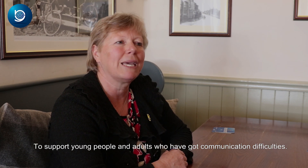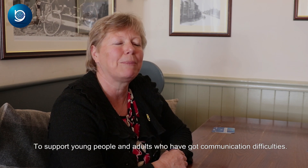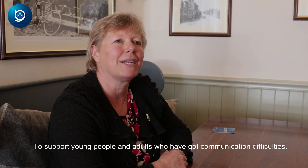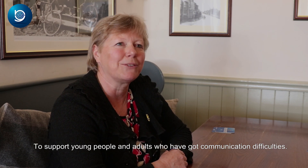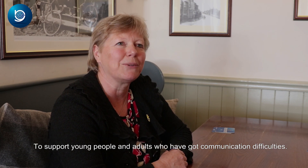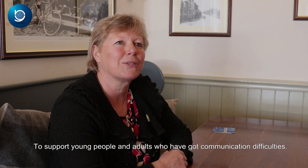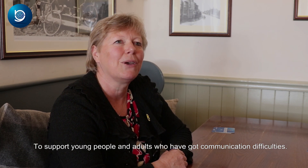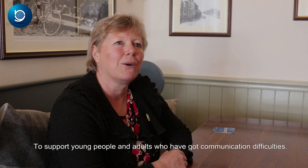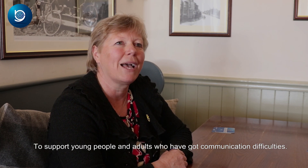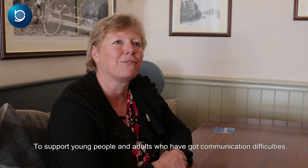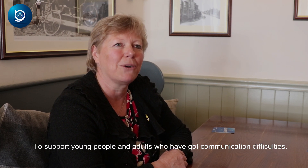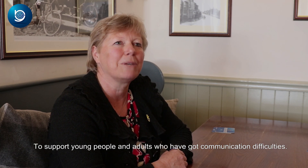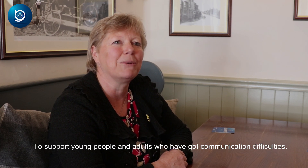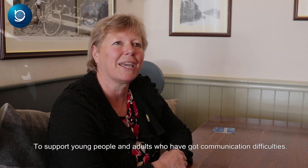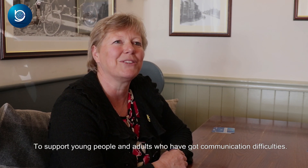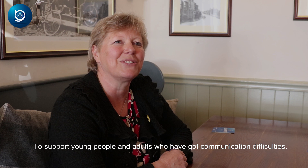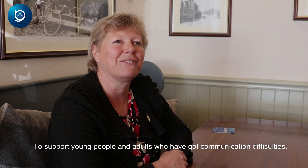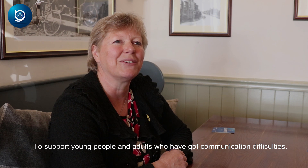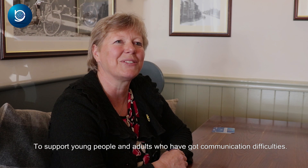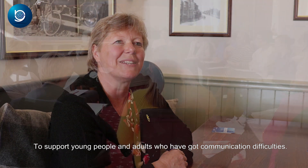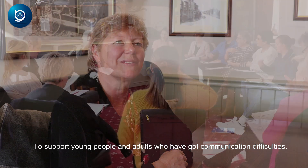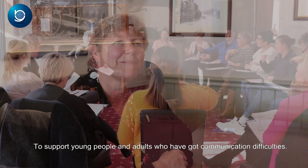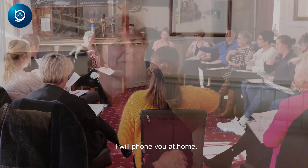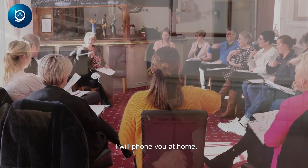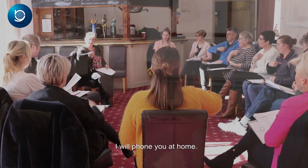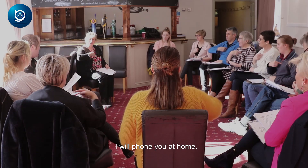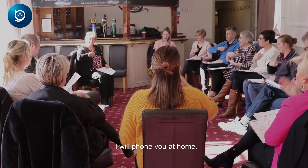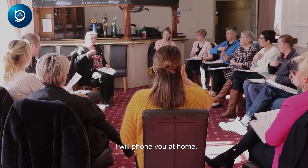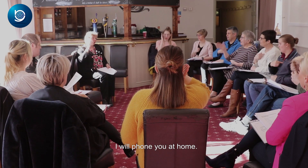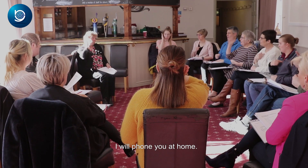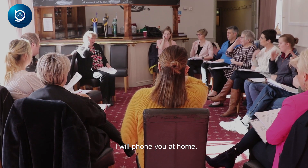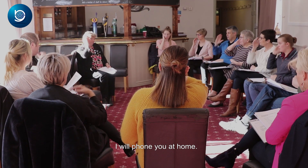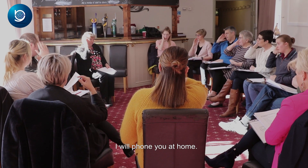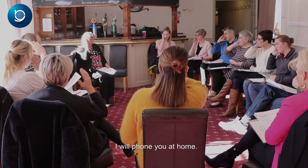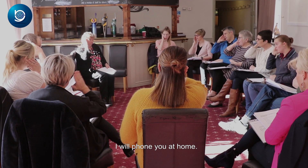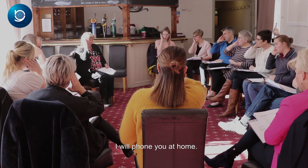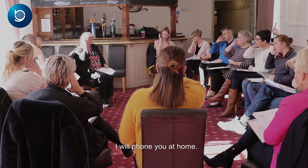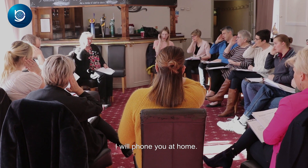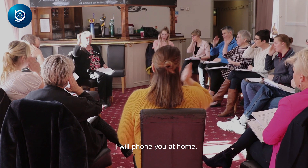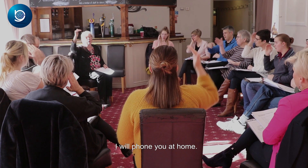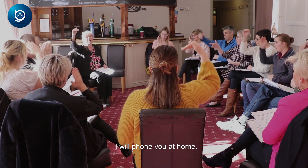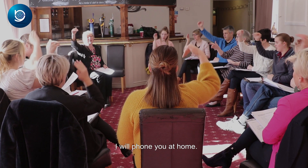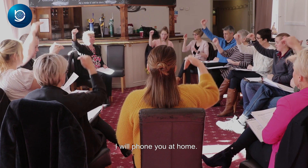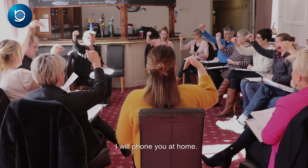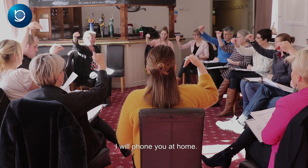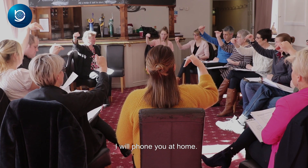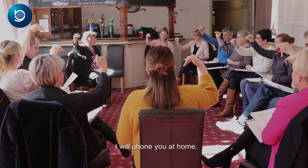people and adults who have got communication difficulties. I will phone you at home.